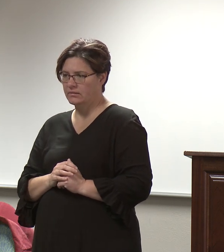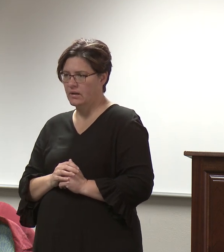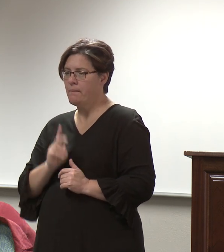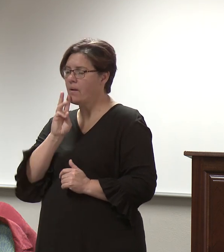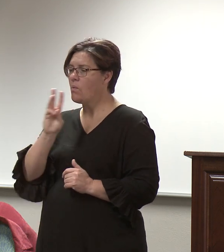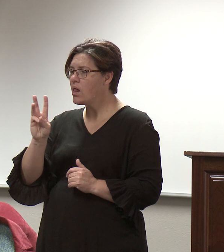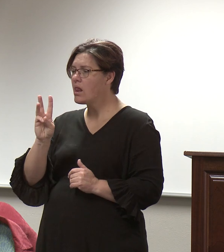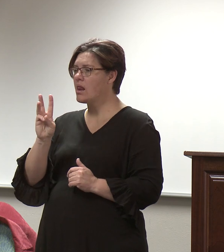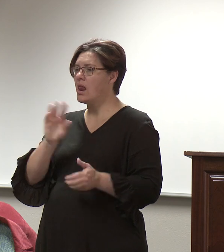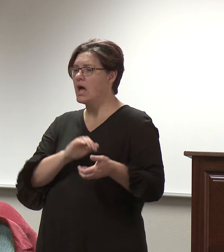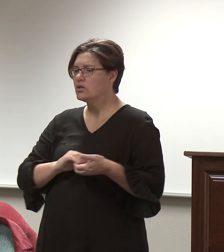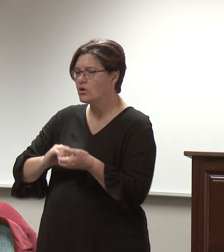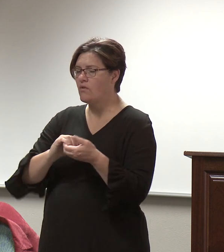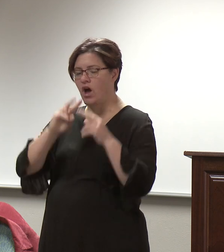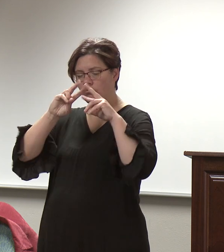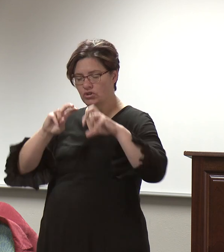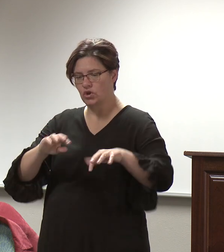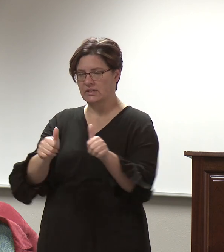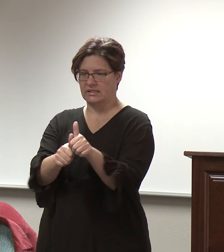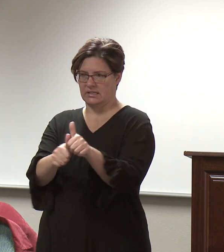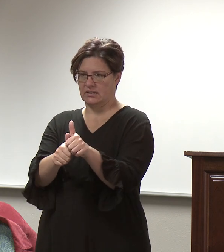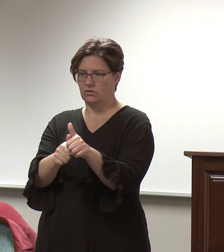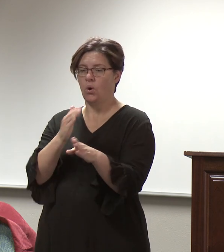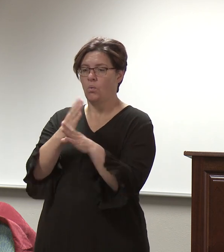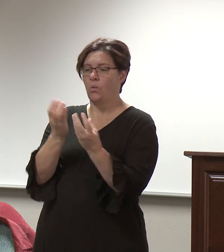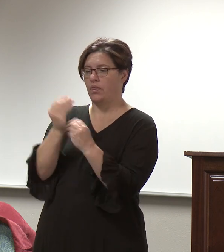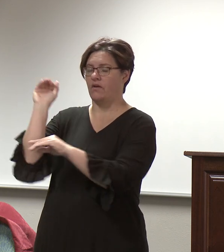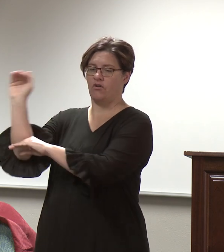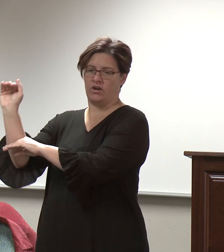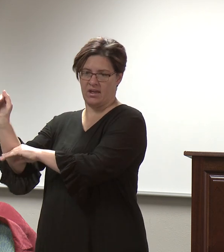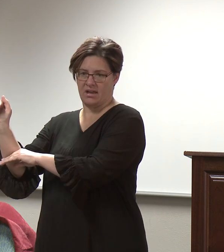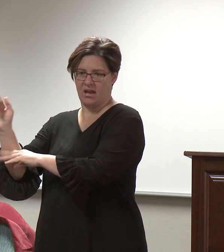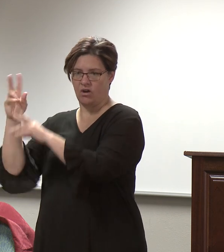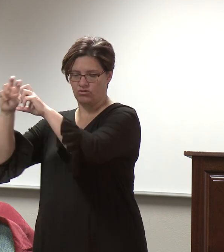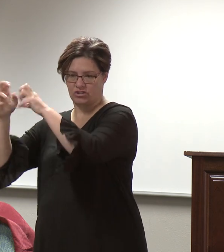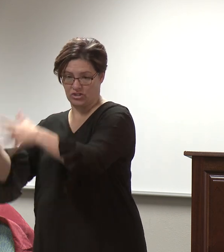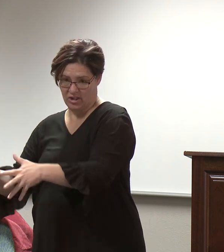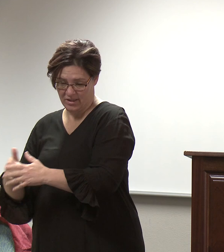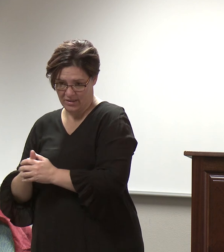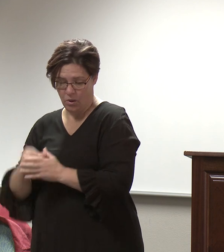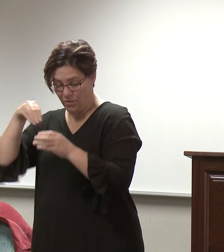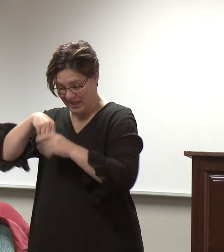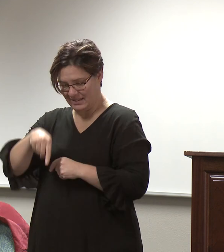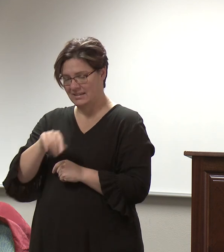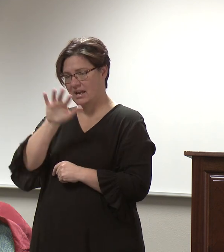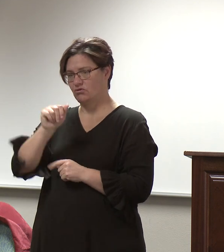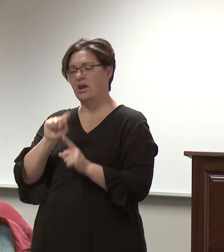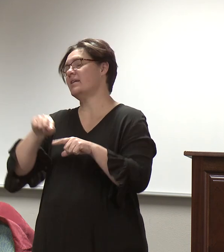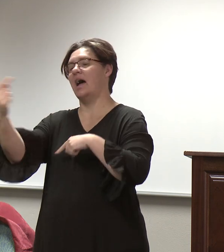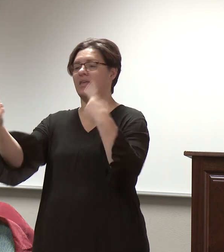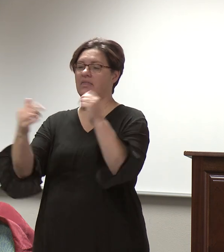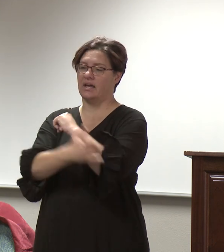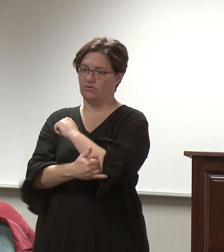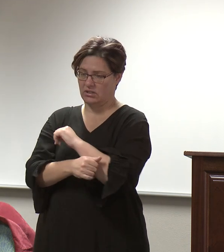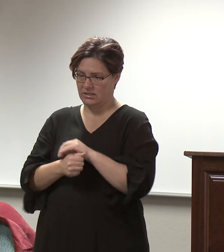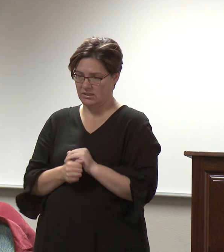the Association of Research Assistants to work with foreign researchers in this country and other countries, which has